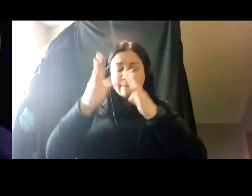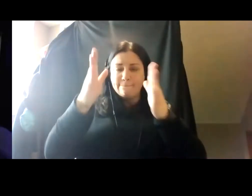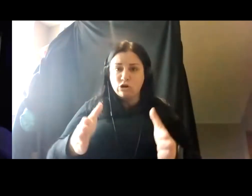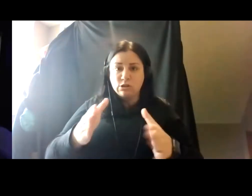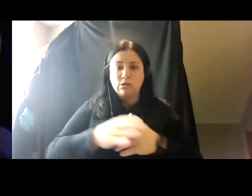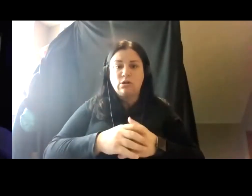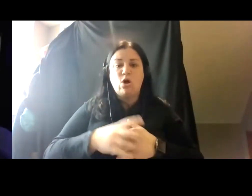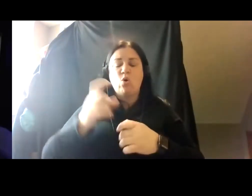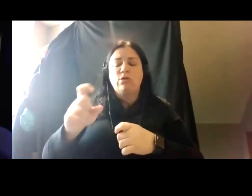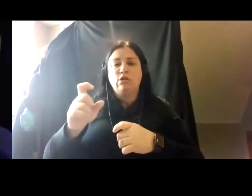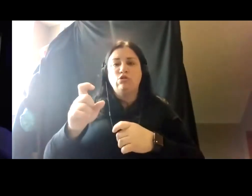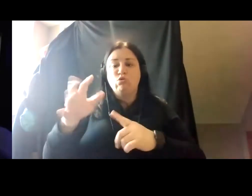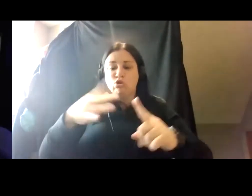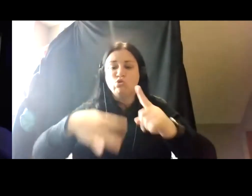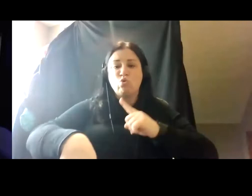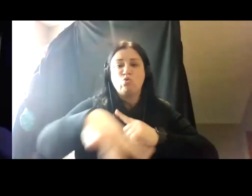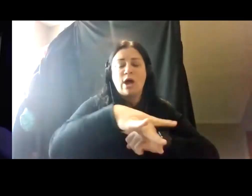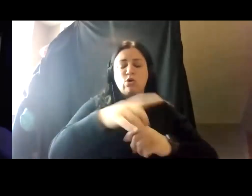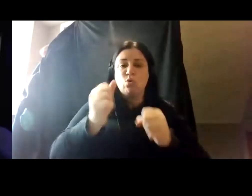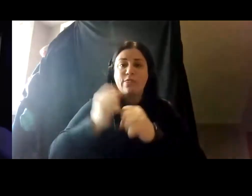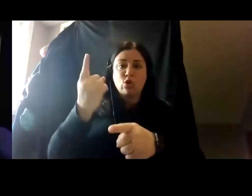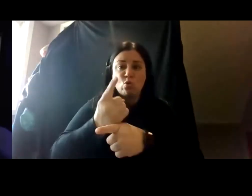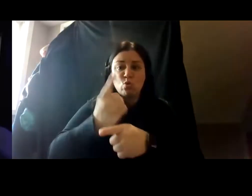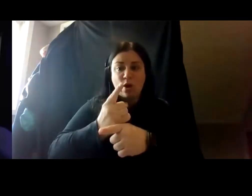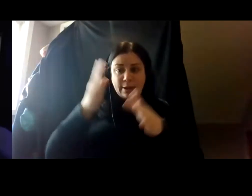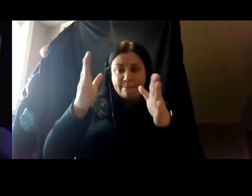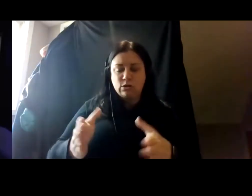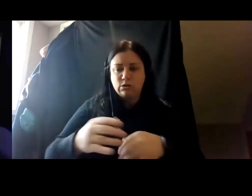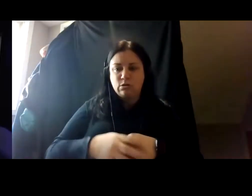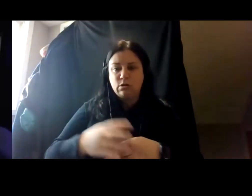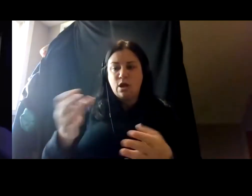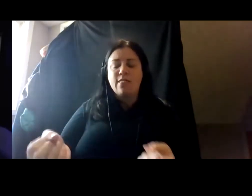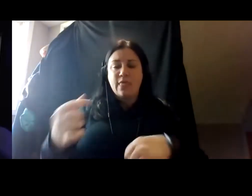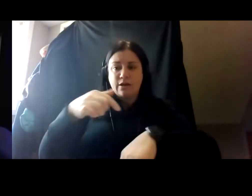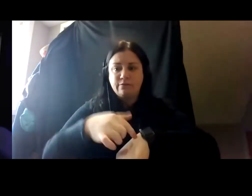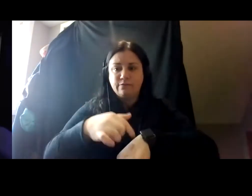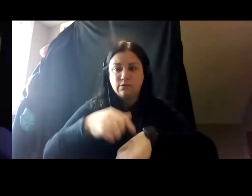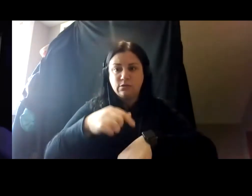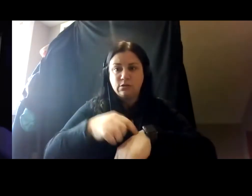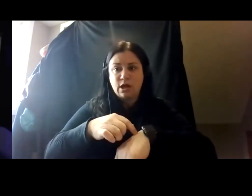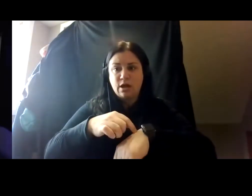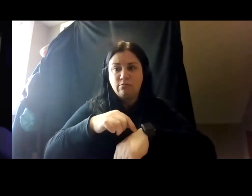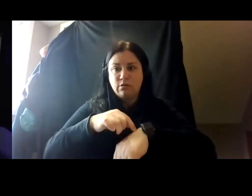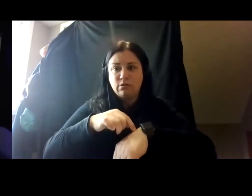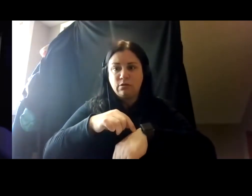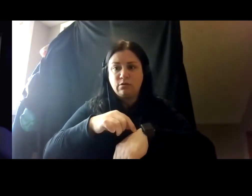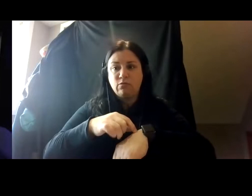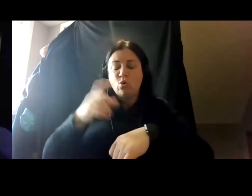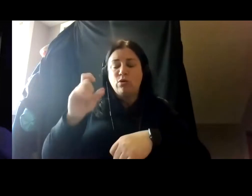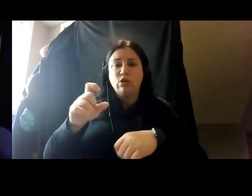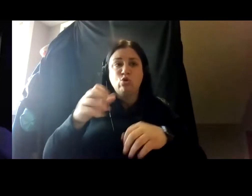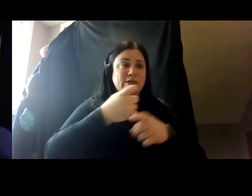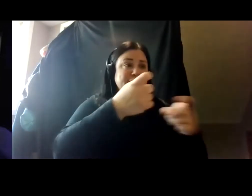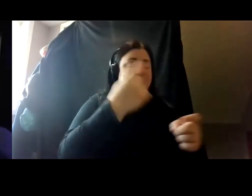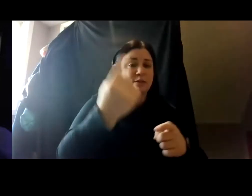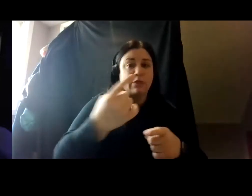surround ourselves with, because we can't go at it alone. And a lot of times we need to give something to get something. So